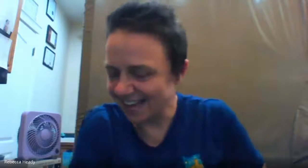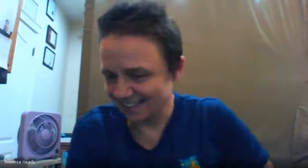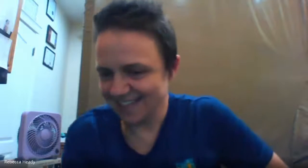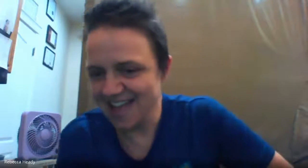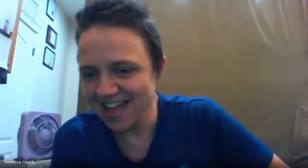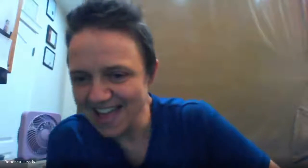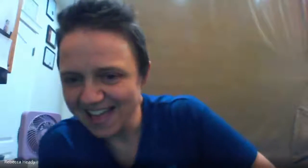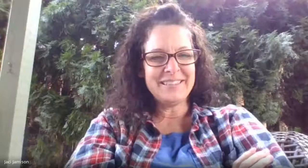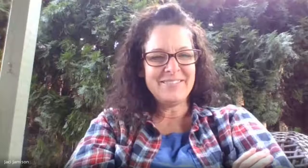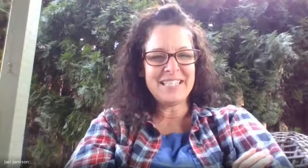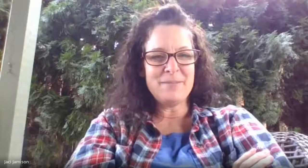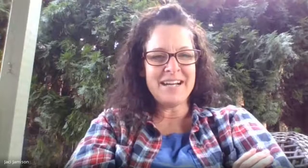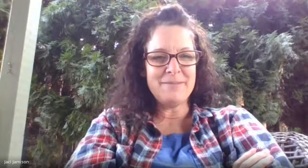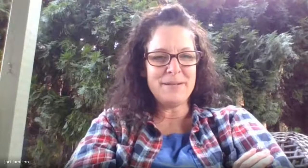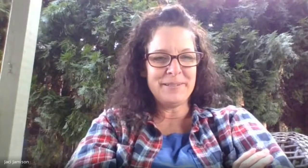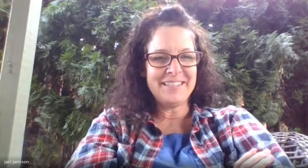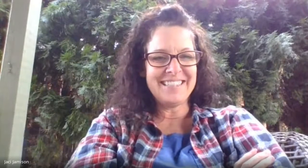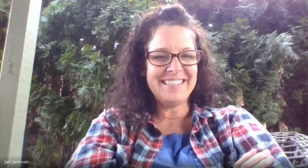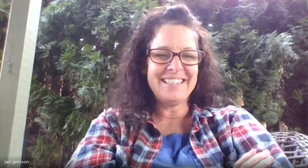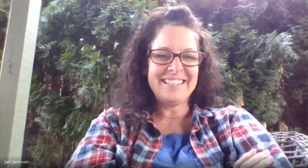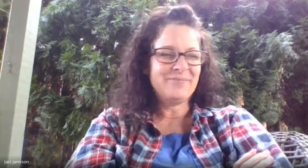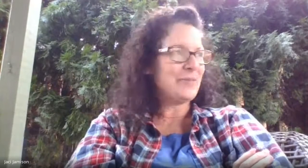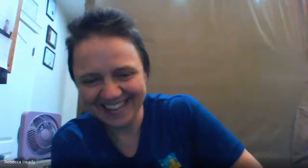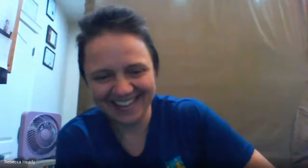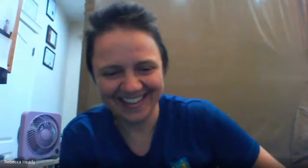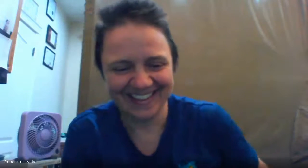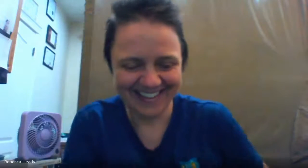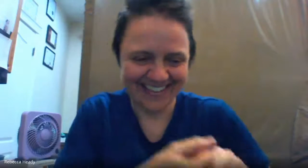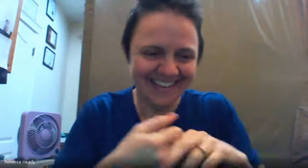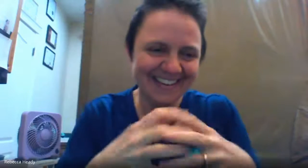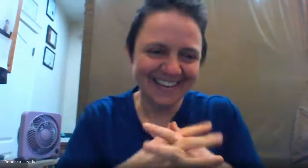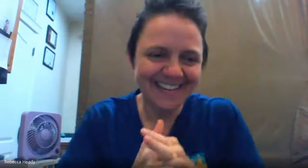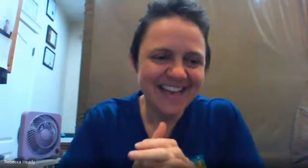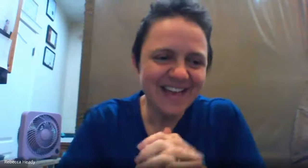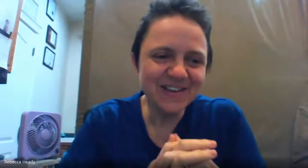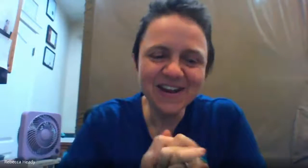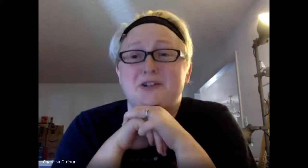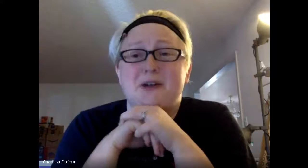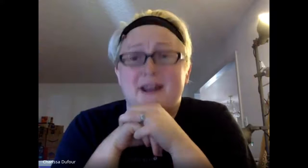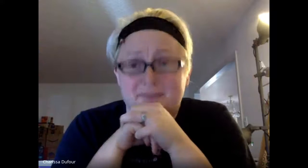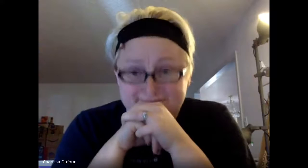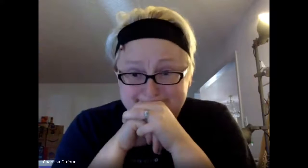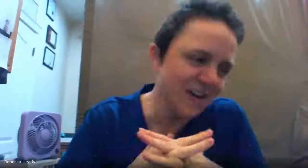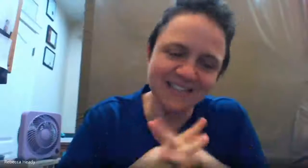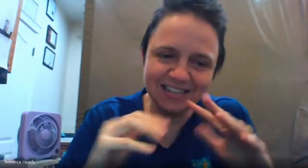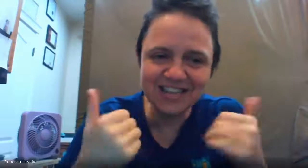yay. Pretty cool. We've got some high-end people here. So that's We masquerade. You guys can